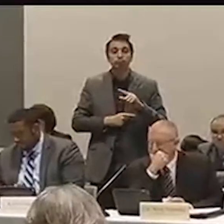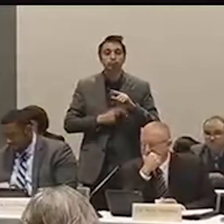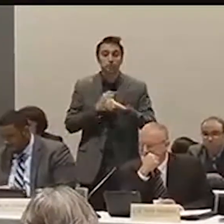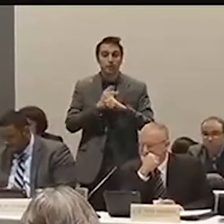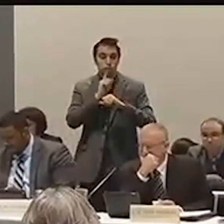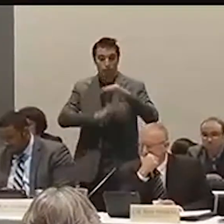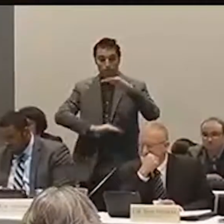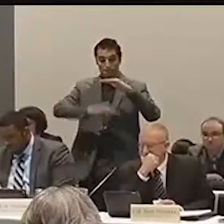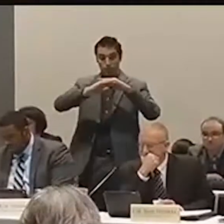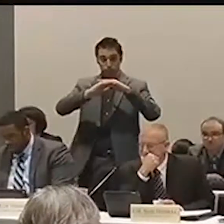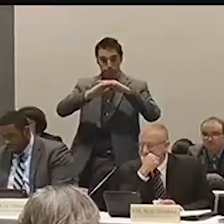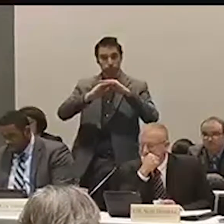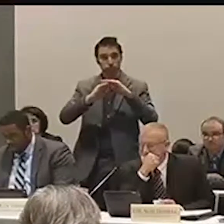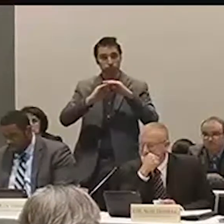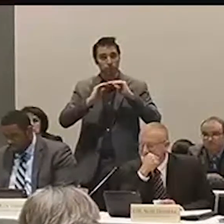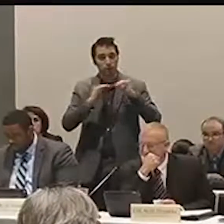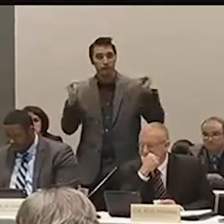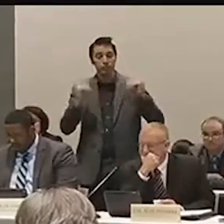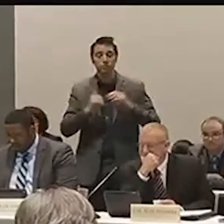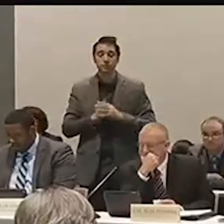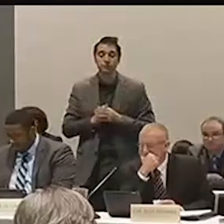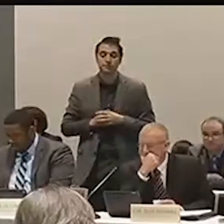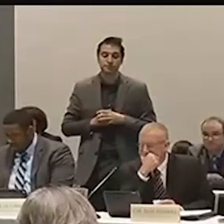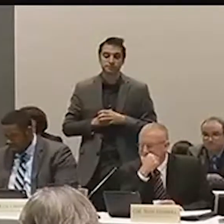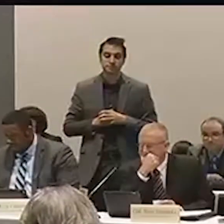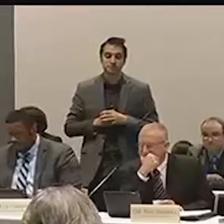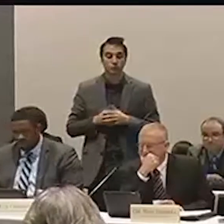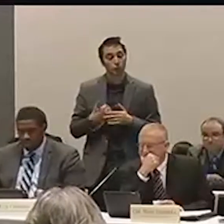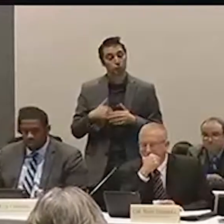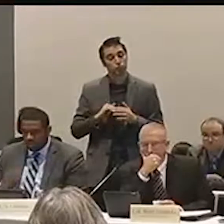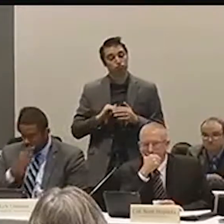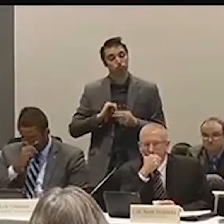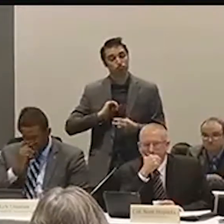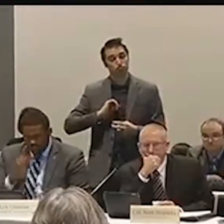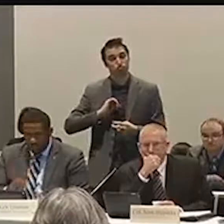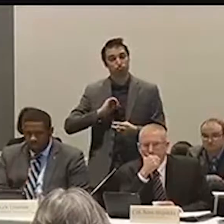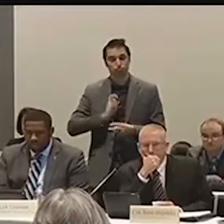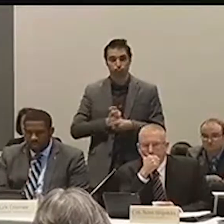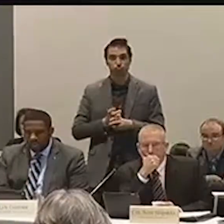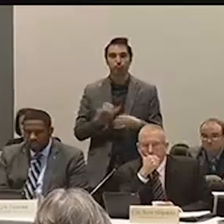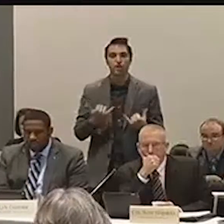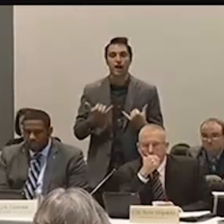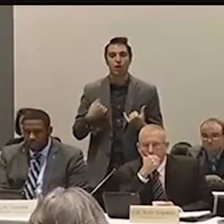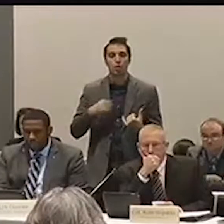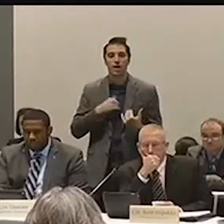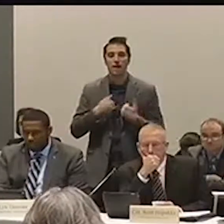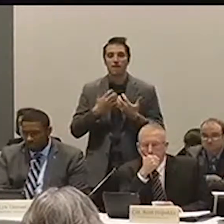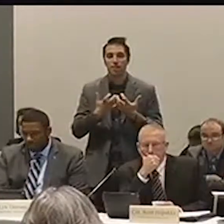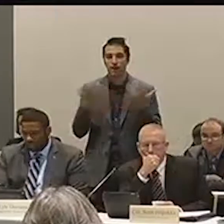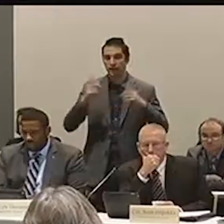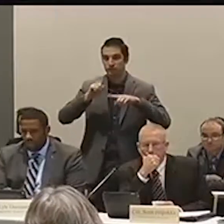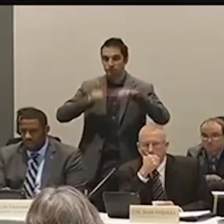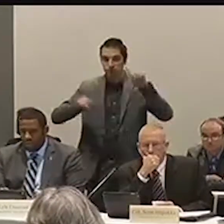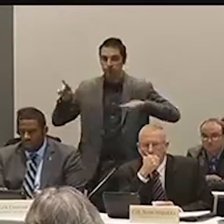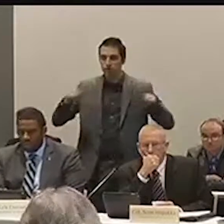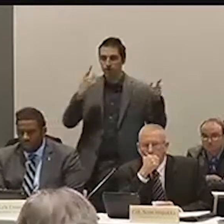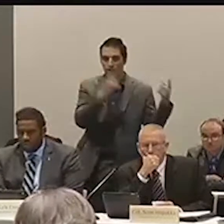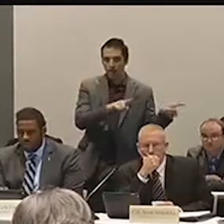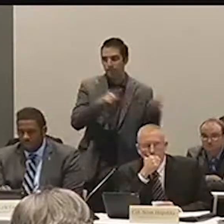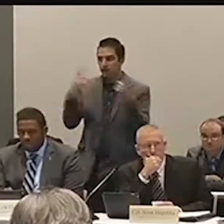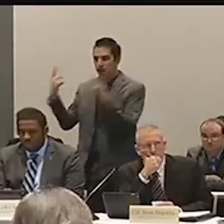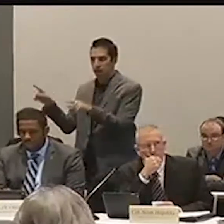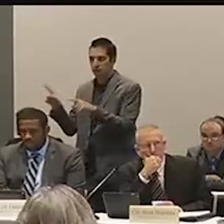optimized level. That's a, you know, a real challenge today because we have a lot of dynamic things happening on both the supply side and the